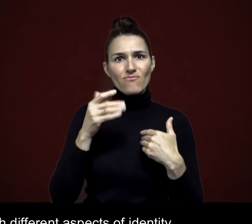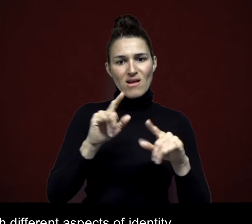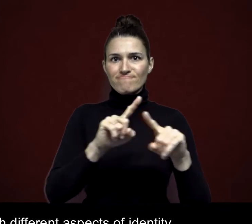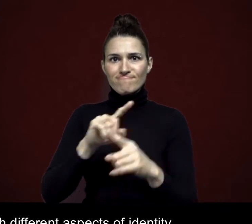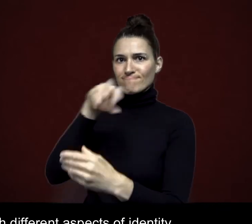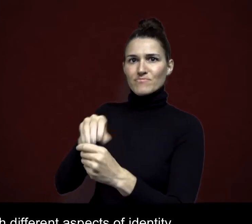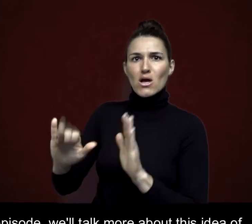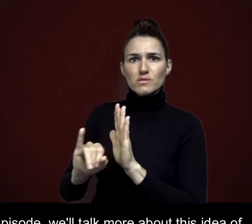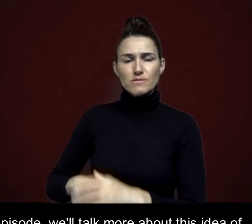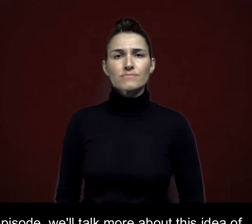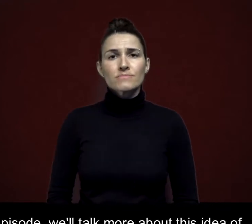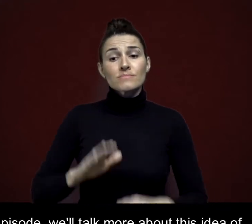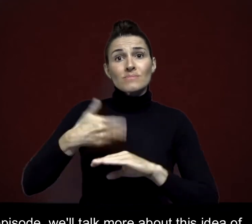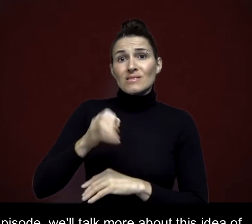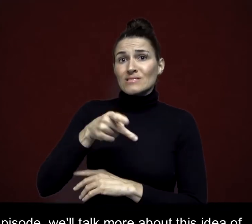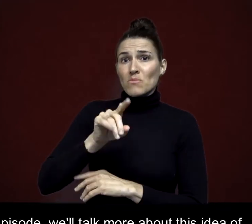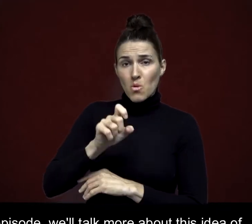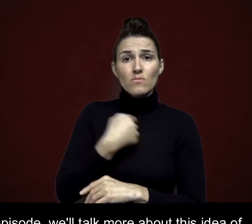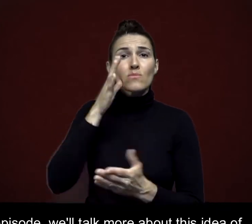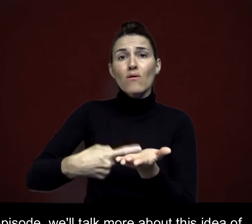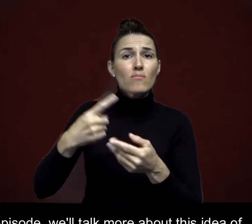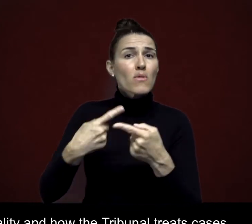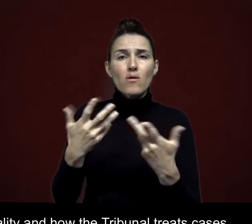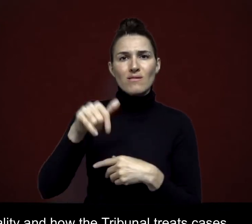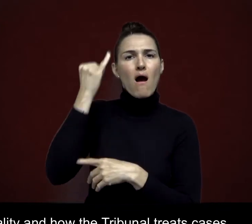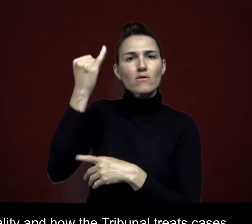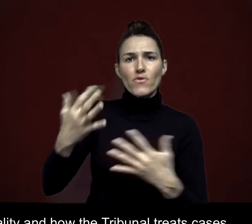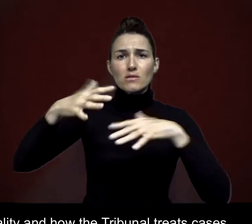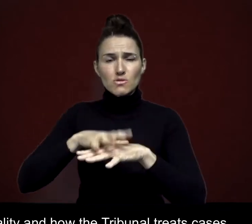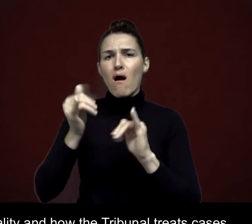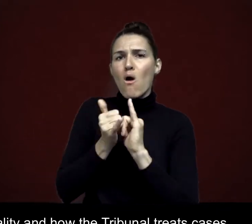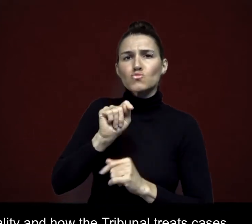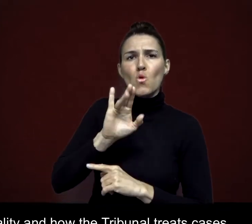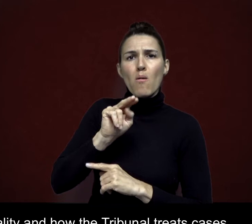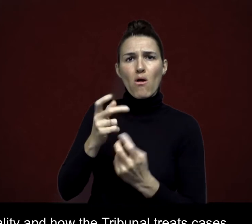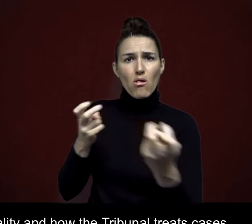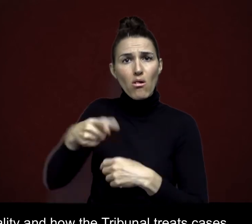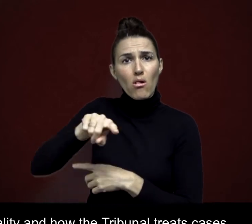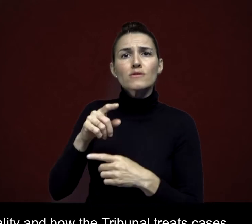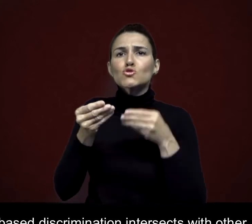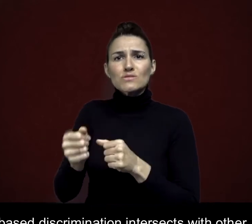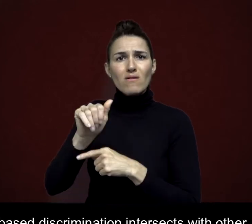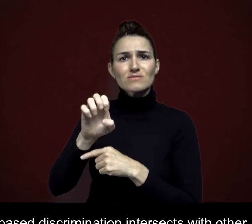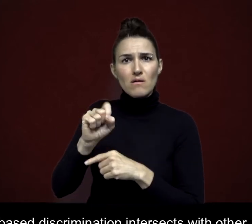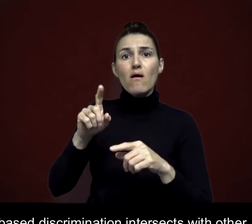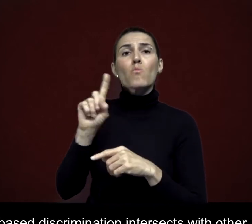identity. In the next episode, we'll talk more about this idea of intersectionality and how the tribunal treats cases where race based